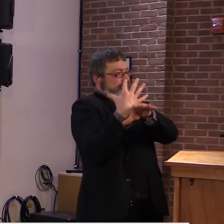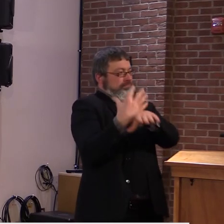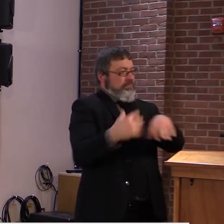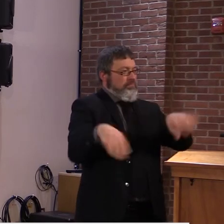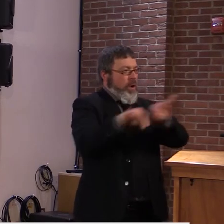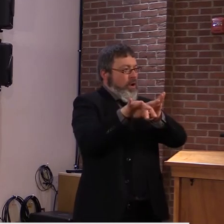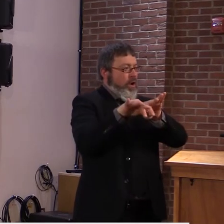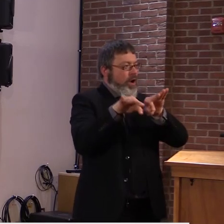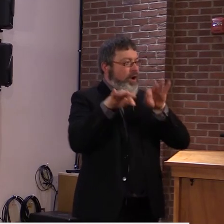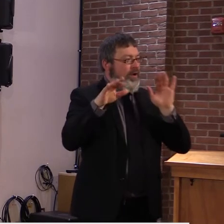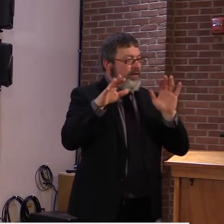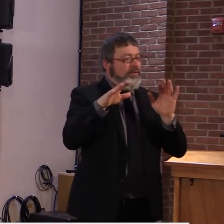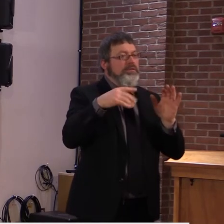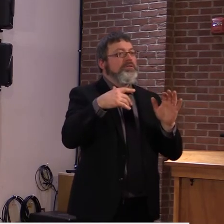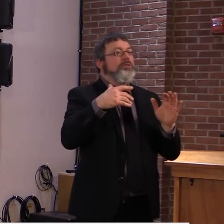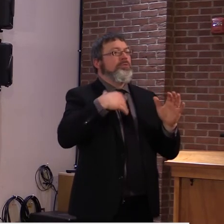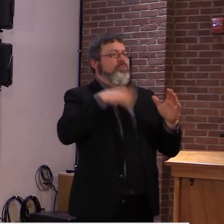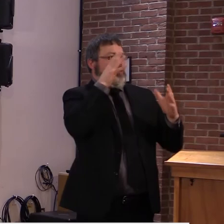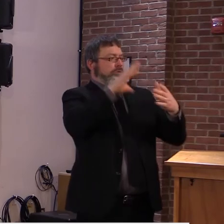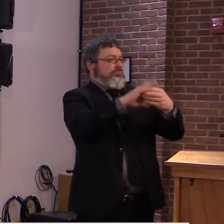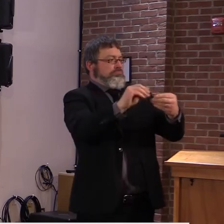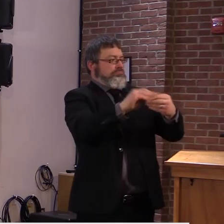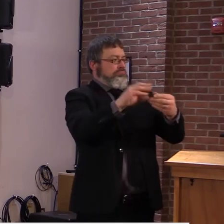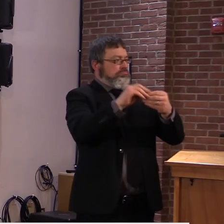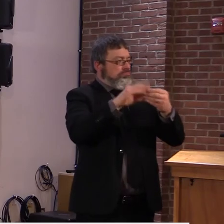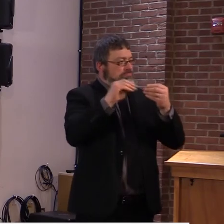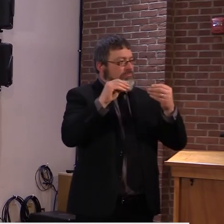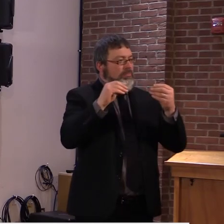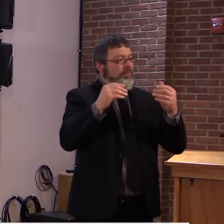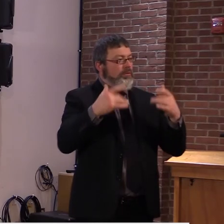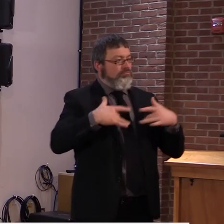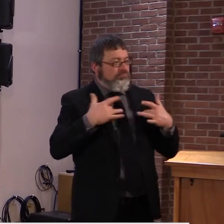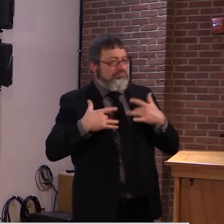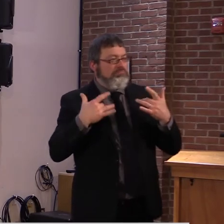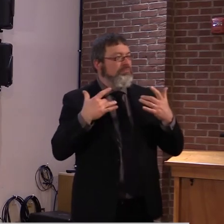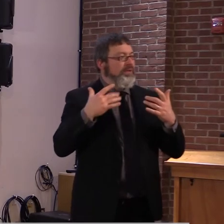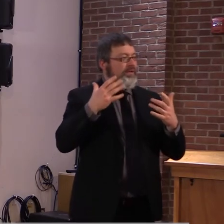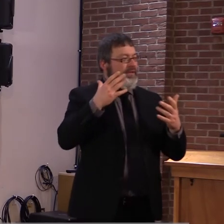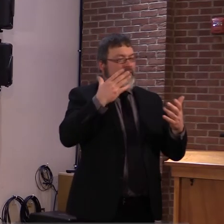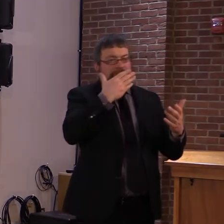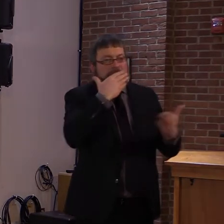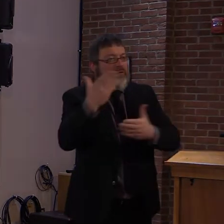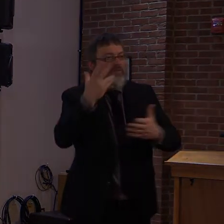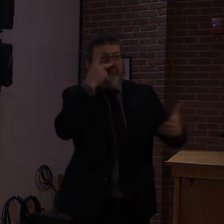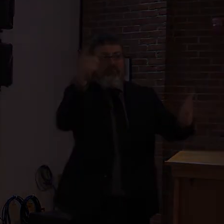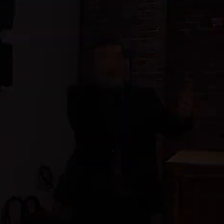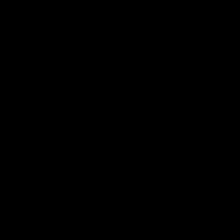and we'll have the modeling as well. But again, thank you very much for tuning in. Thank you.